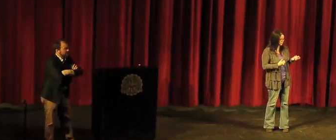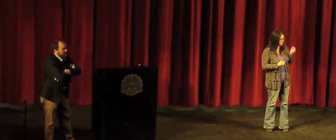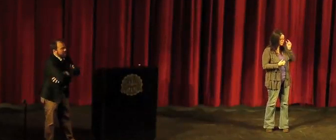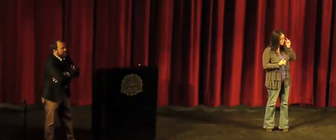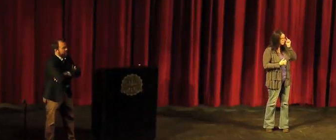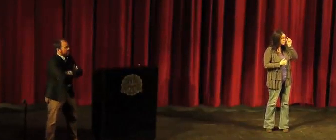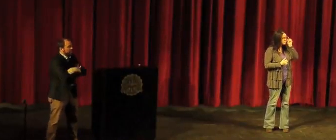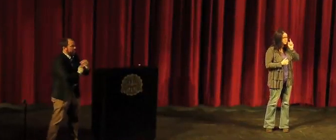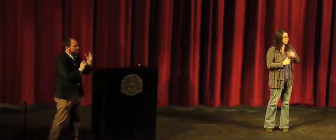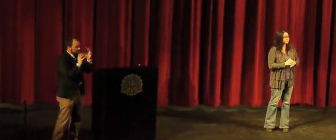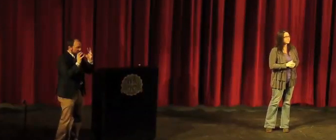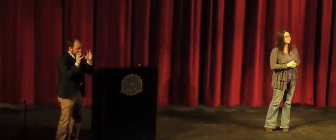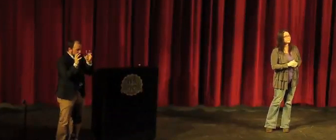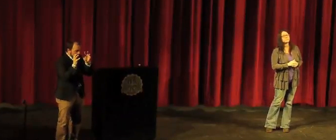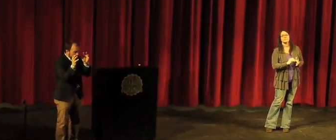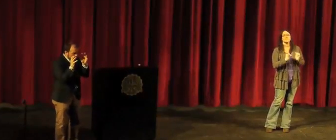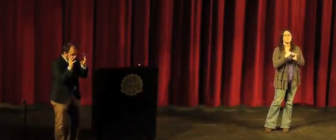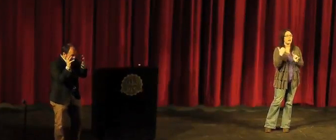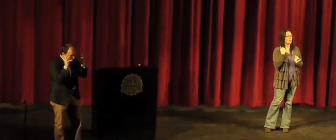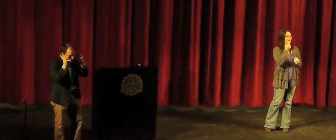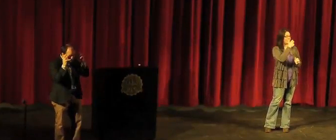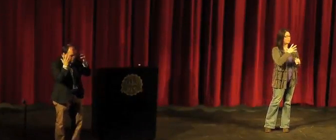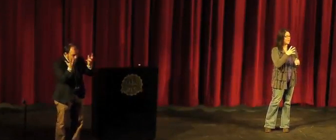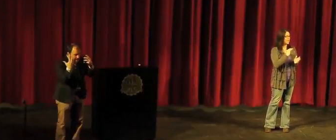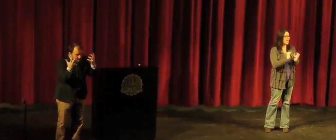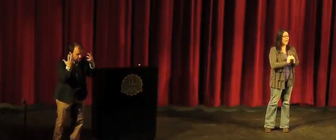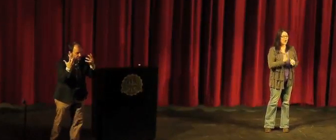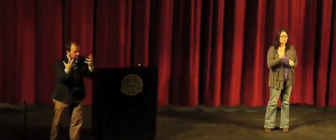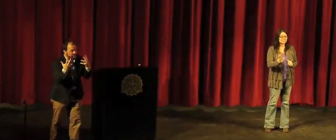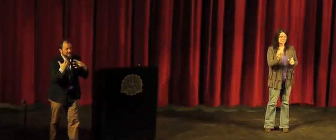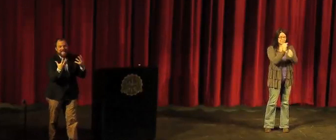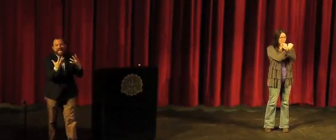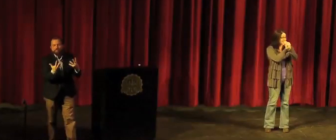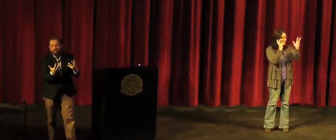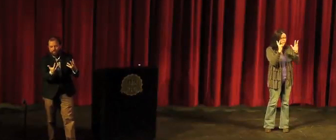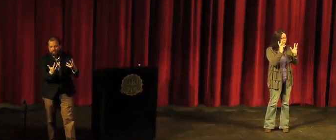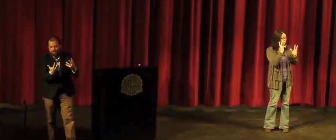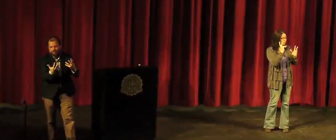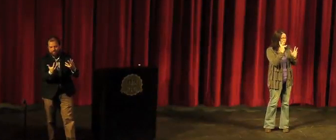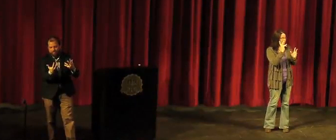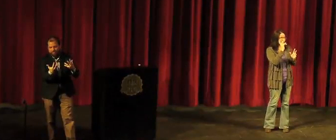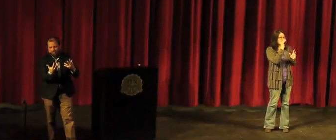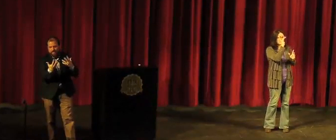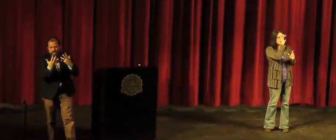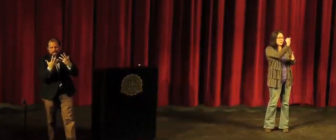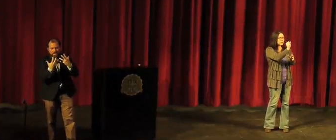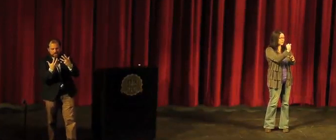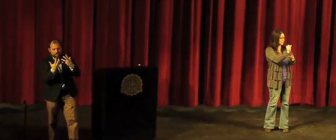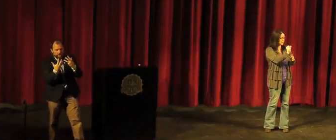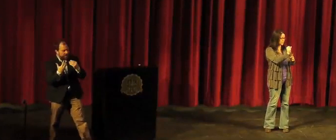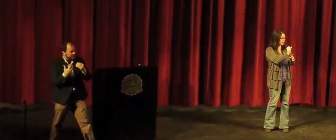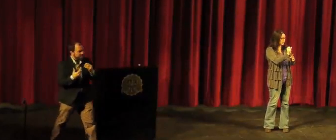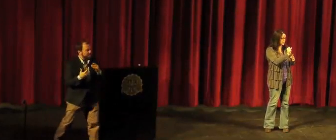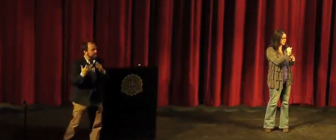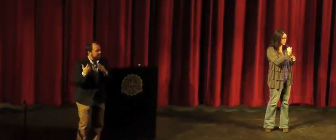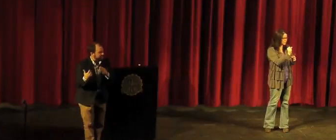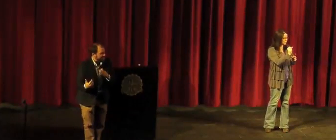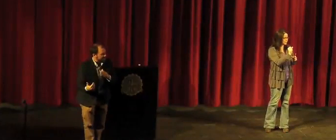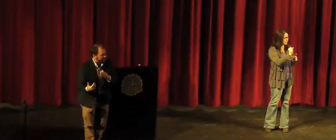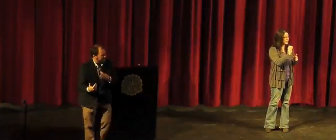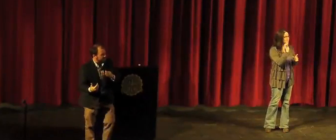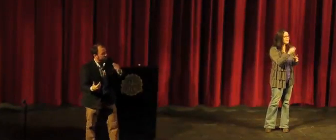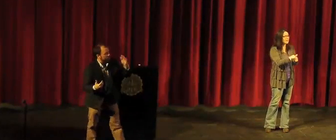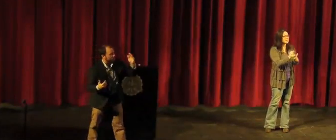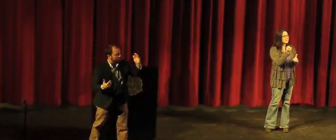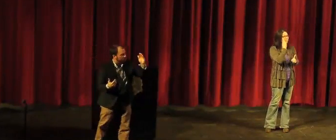Now, how was that young man's imagination captured in such a way that it makes